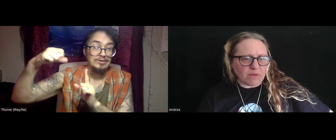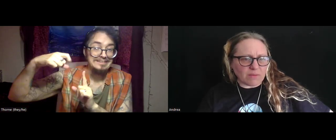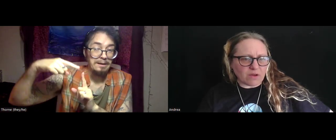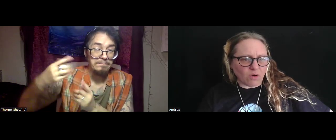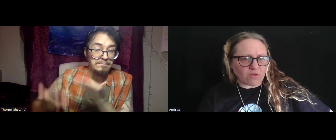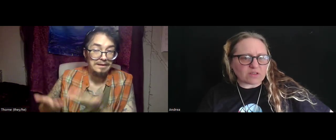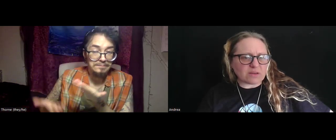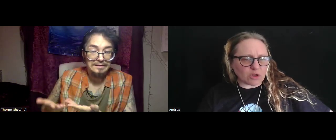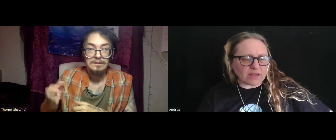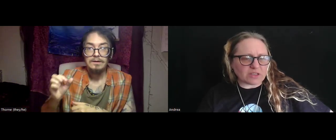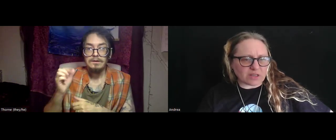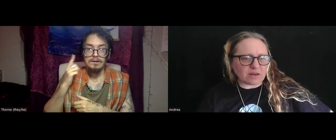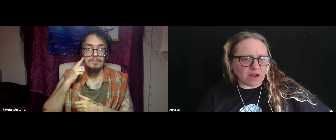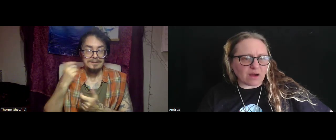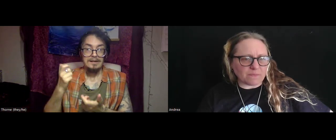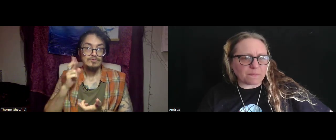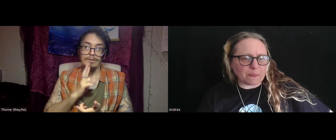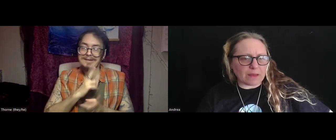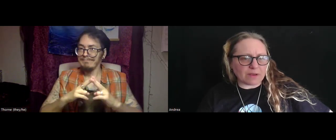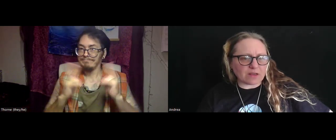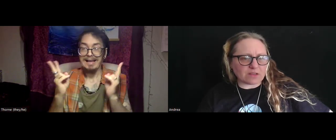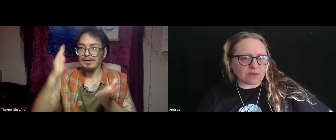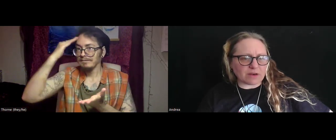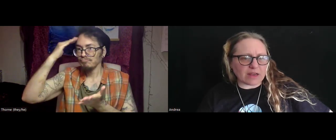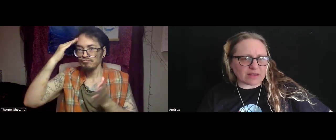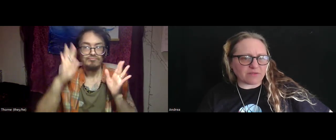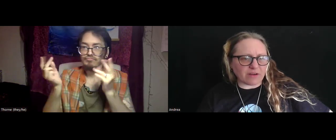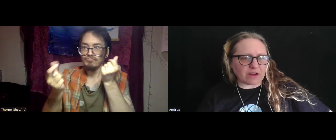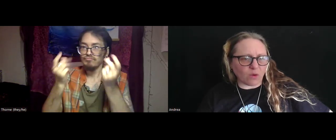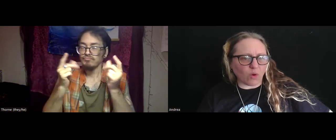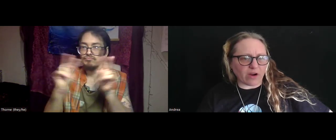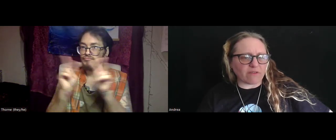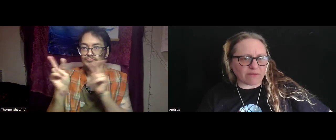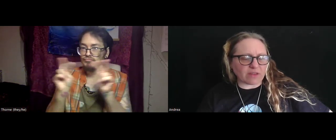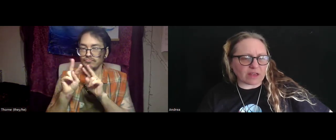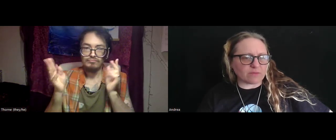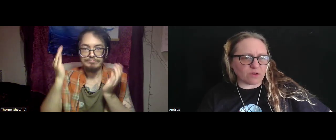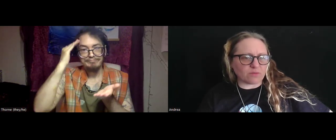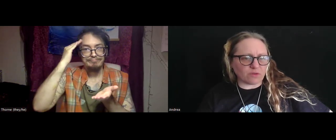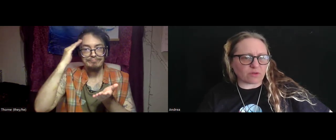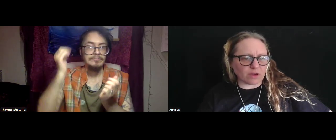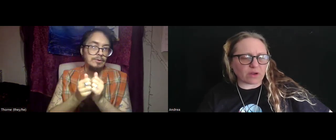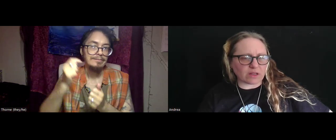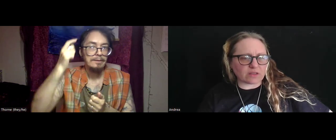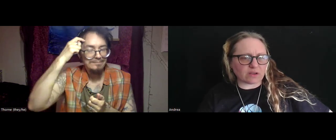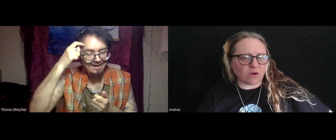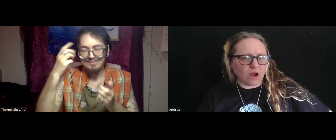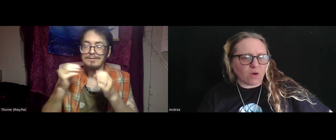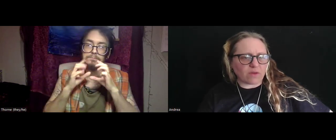maybe overstimulation because Gemini is very aware of everything and is moves really quickly. So with